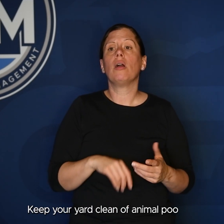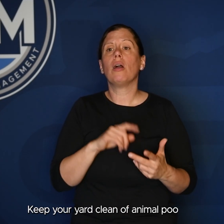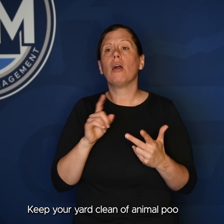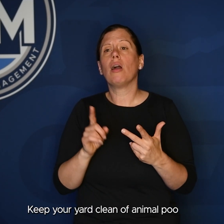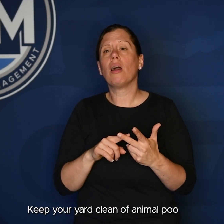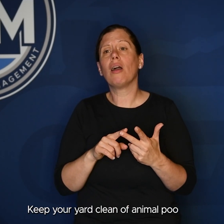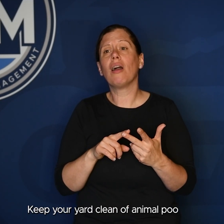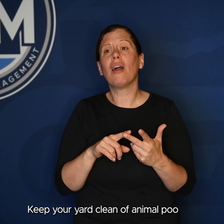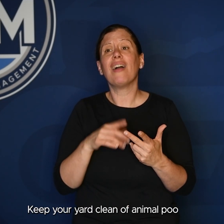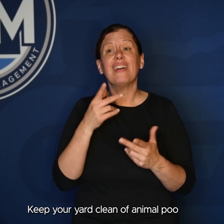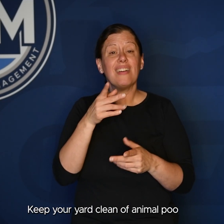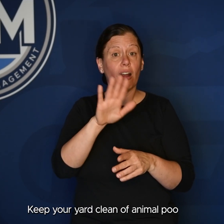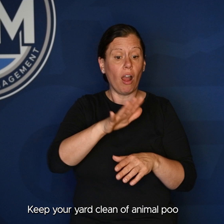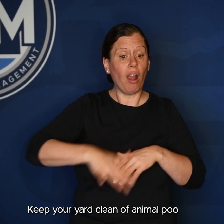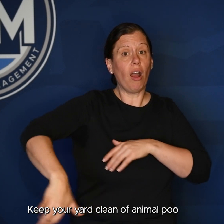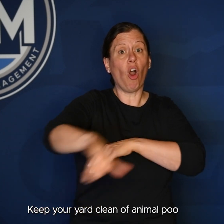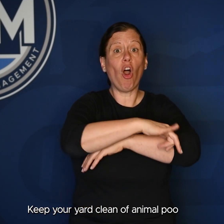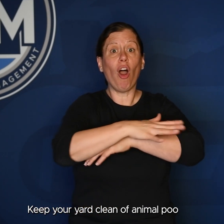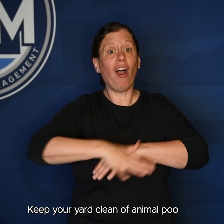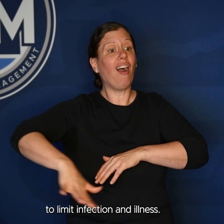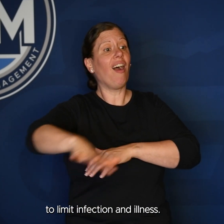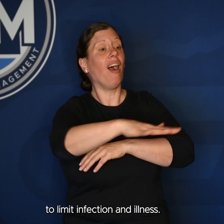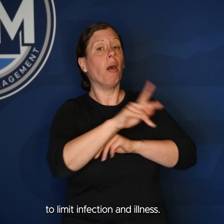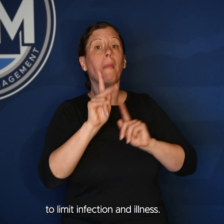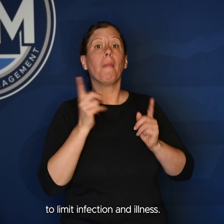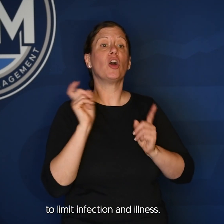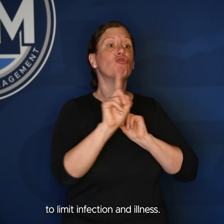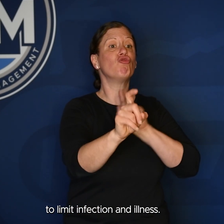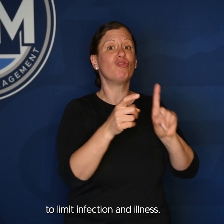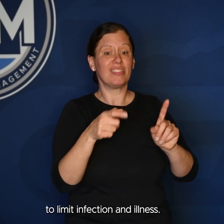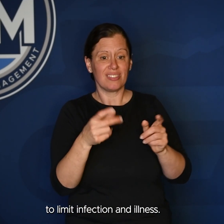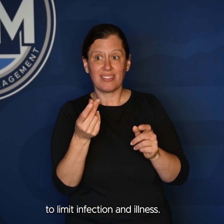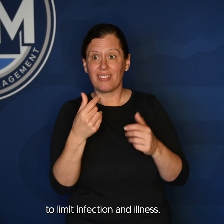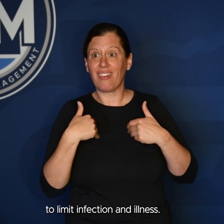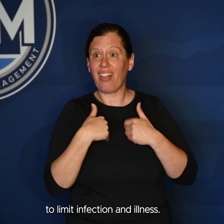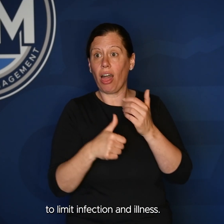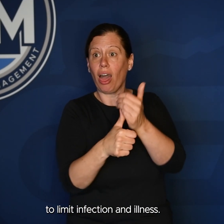Keep your yard clean of animal poo to limit infection and illness.